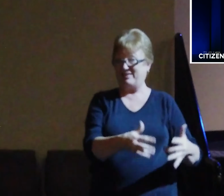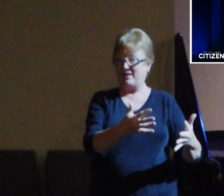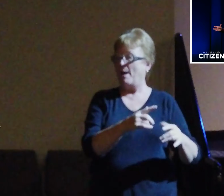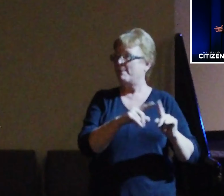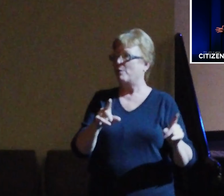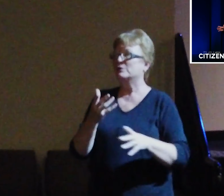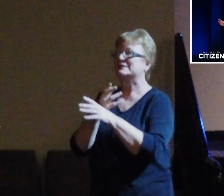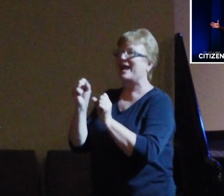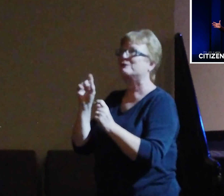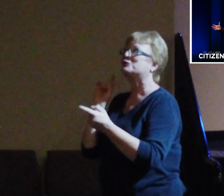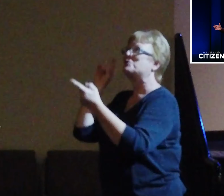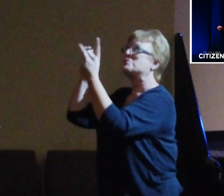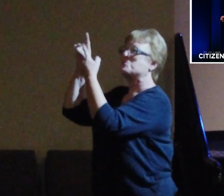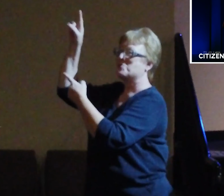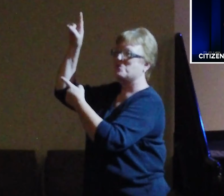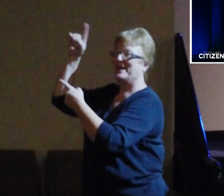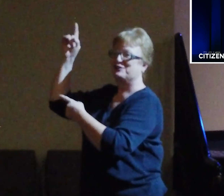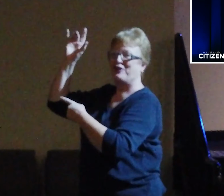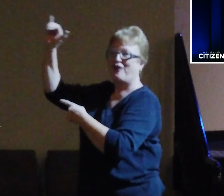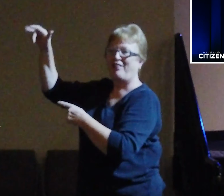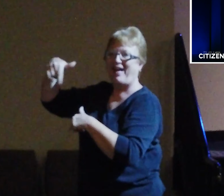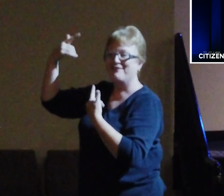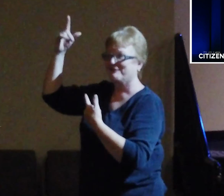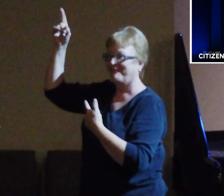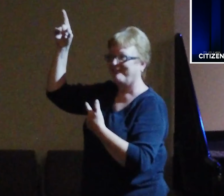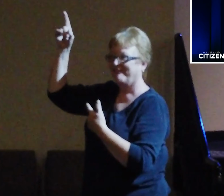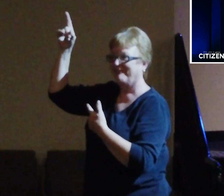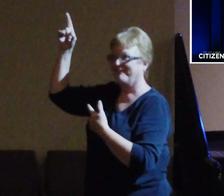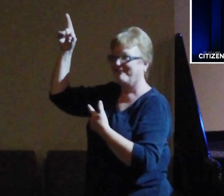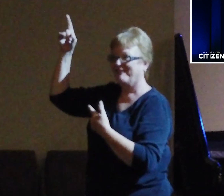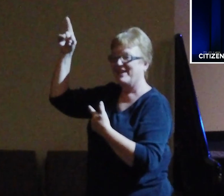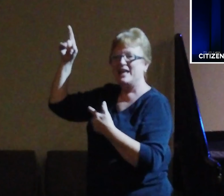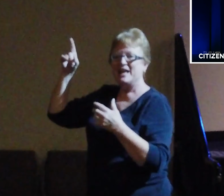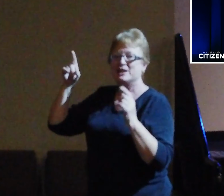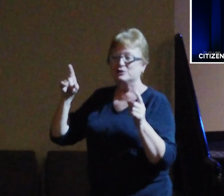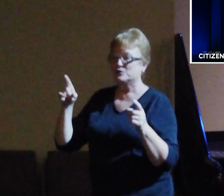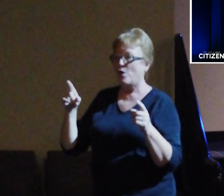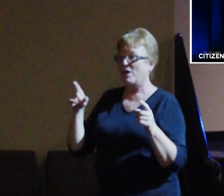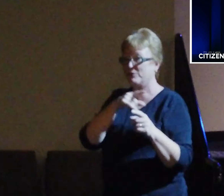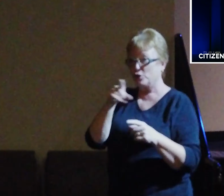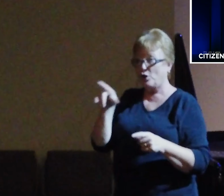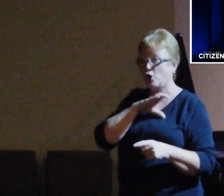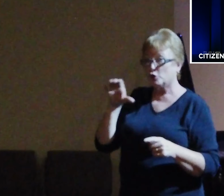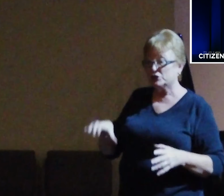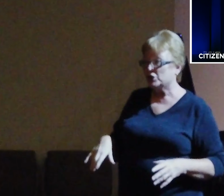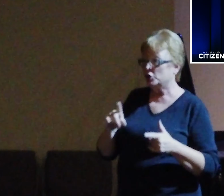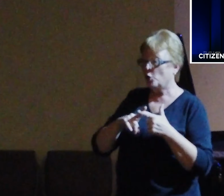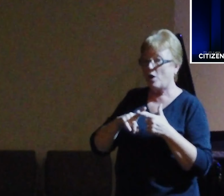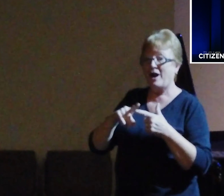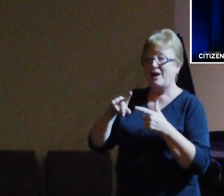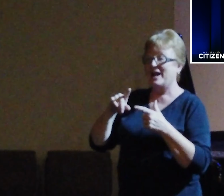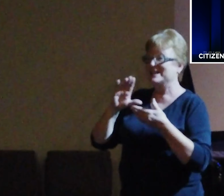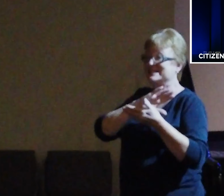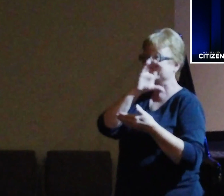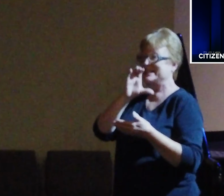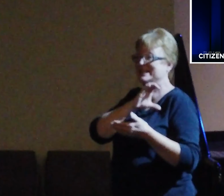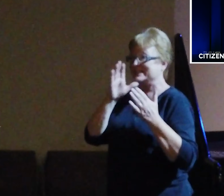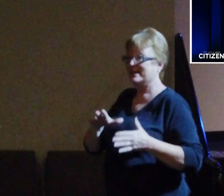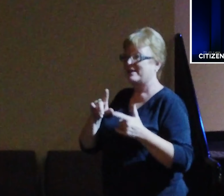saved to something. Eternal life now, beginning now. So if you're a Christian, are a citizen of the kingdom of God,